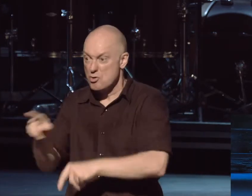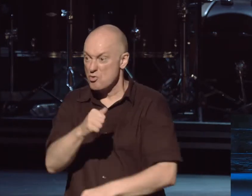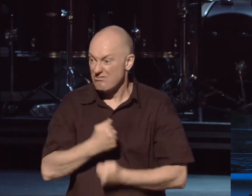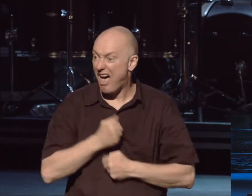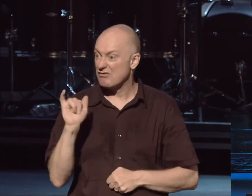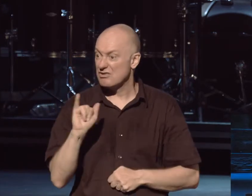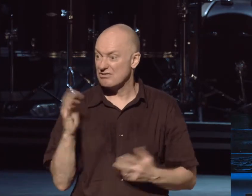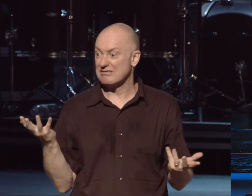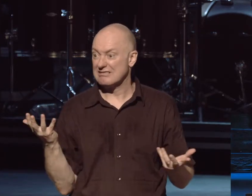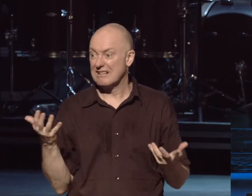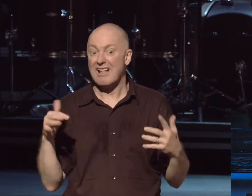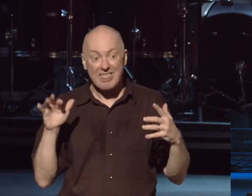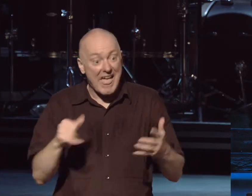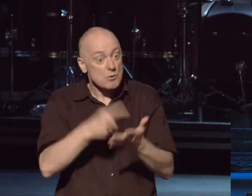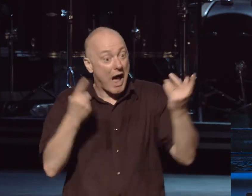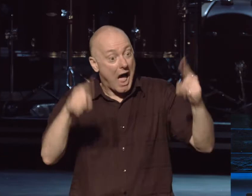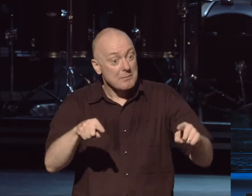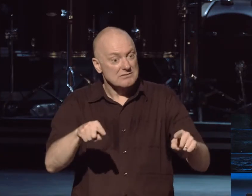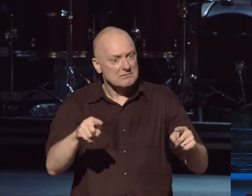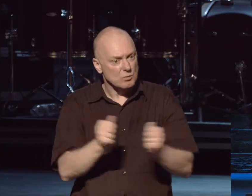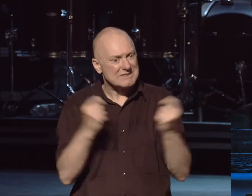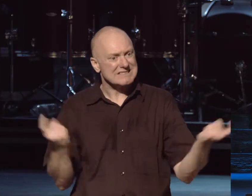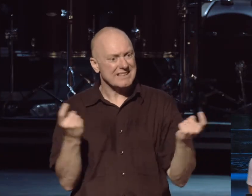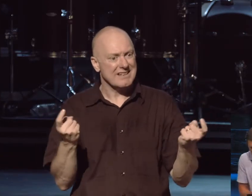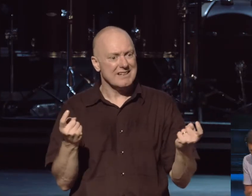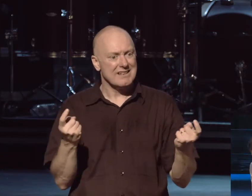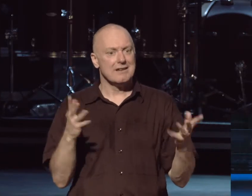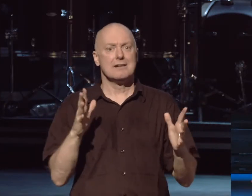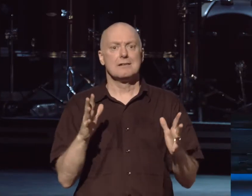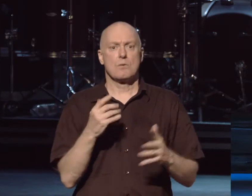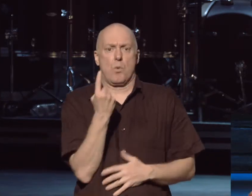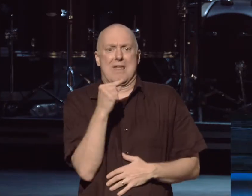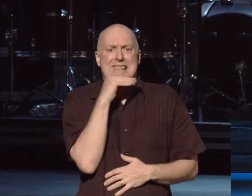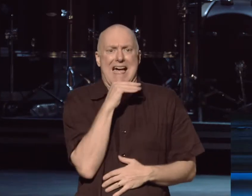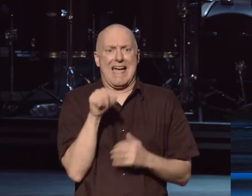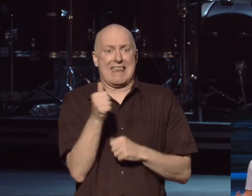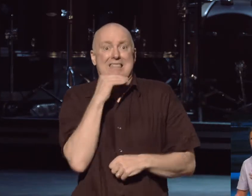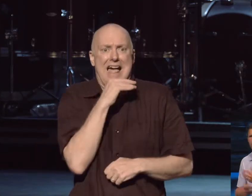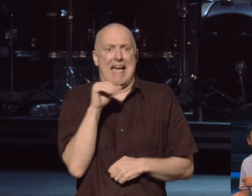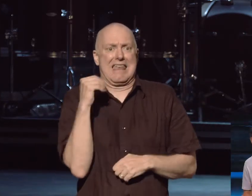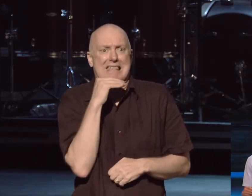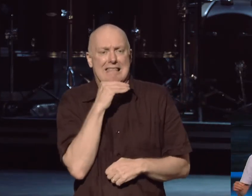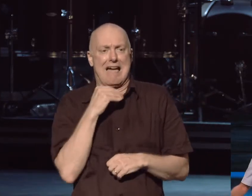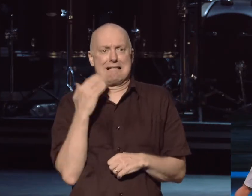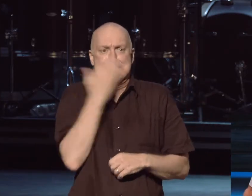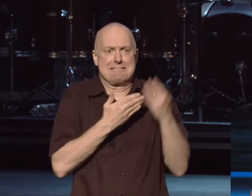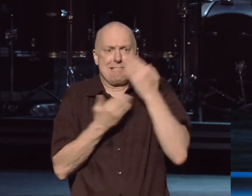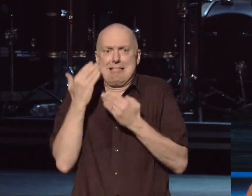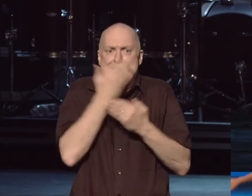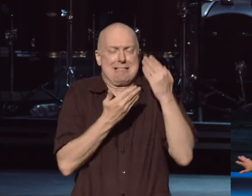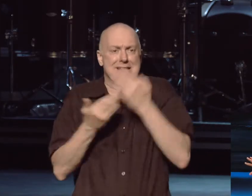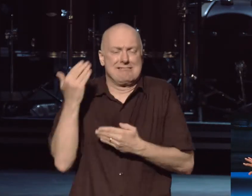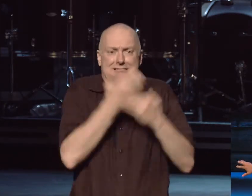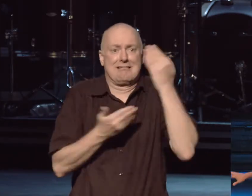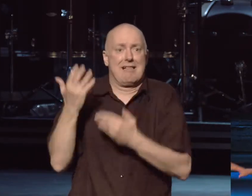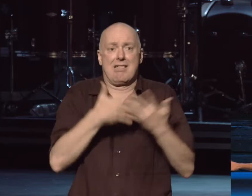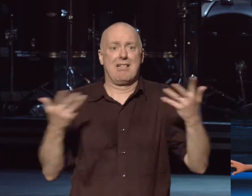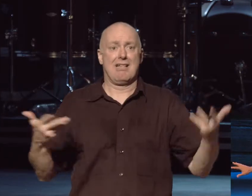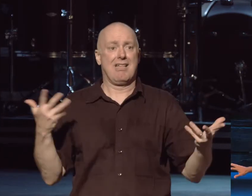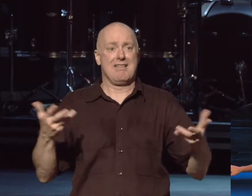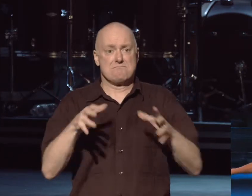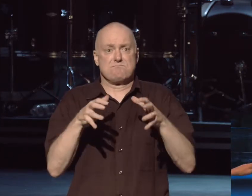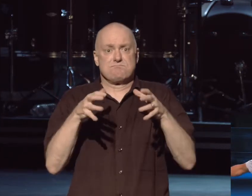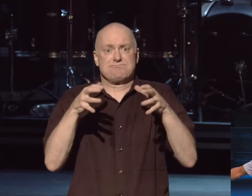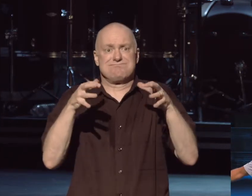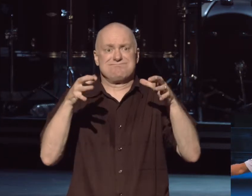That's the devastation of sin. You try to make one lie, another lie, another lie, another lie, excuse, rationalize the whole time. We have this